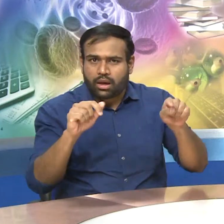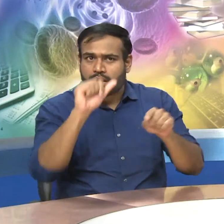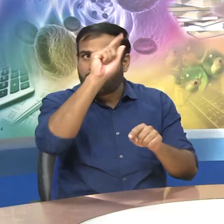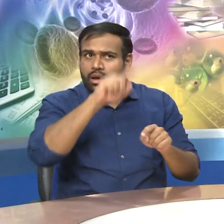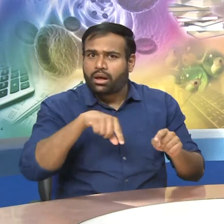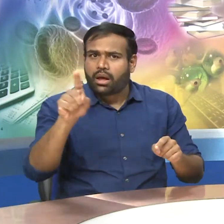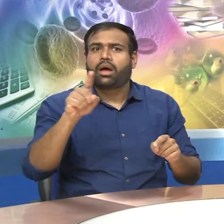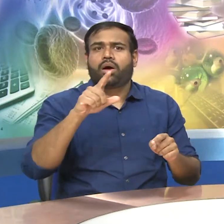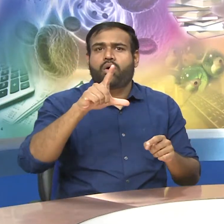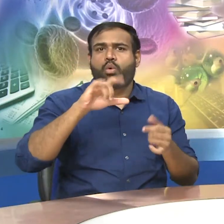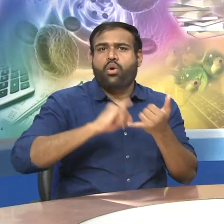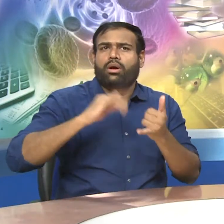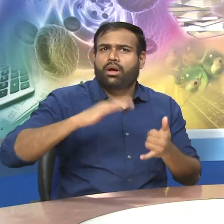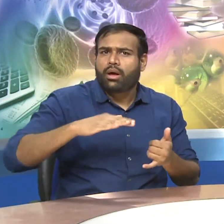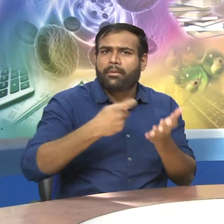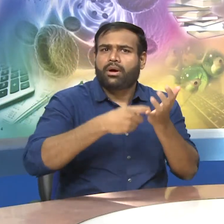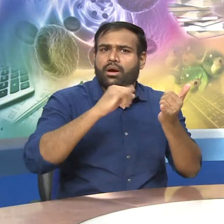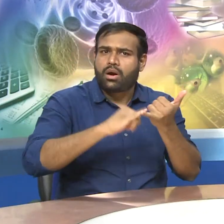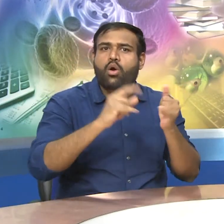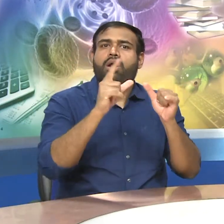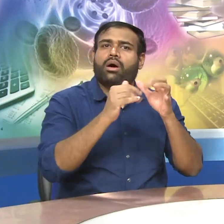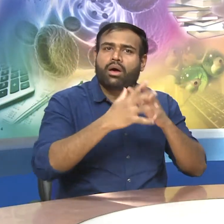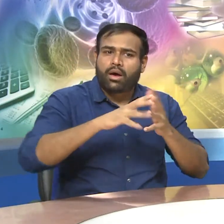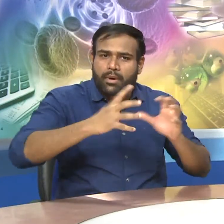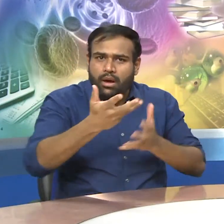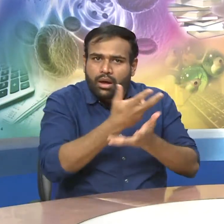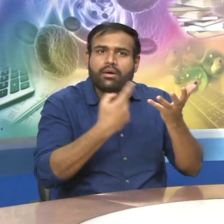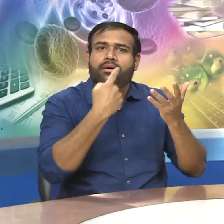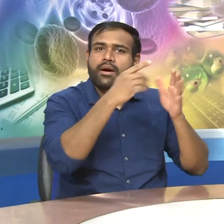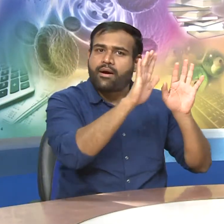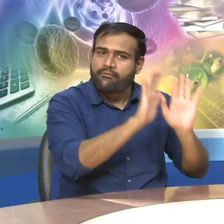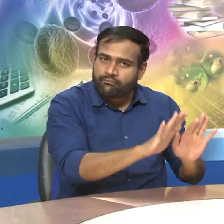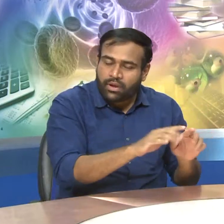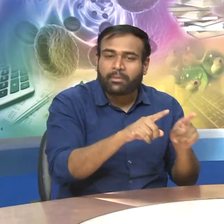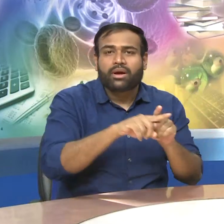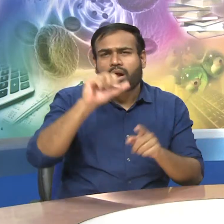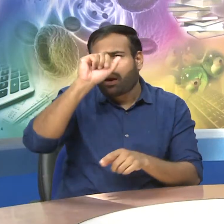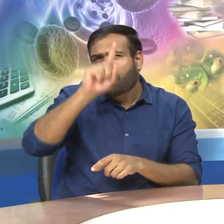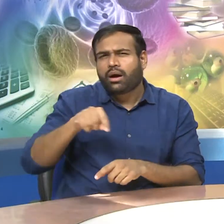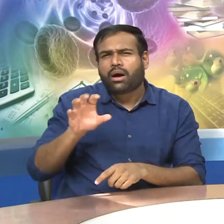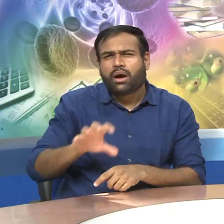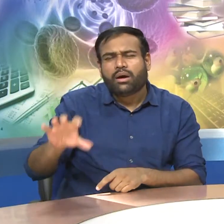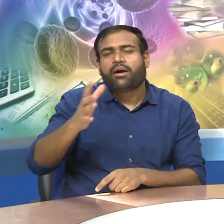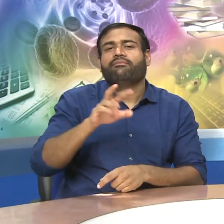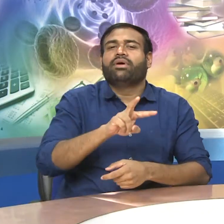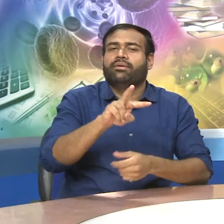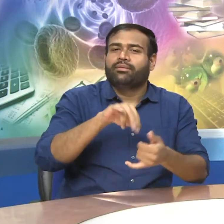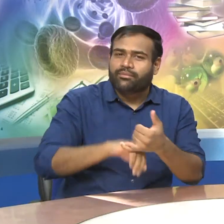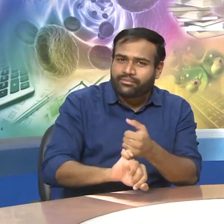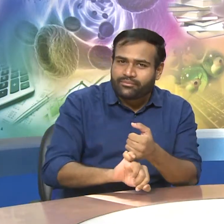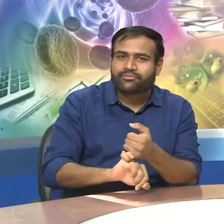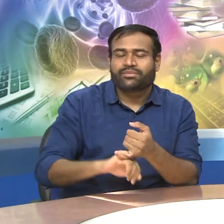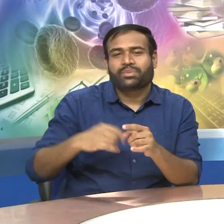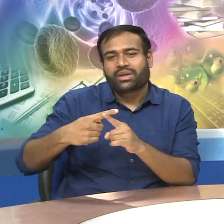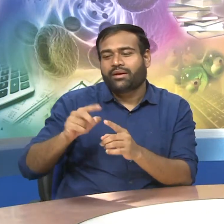level you can see state legislature and Vidhan Sabha and Vidhan Parishad.